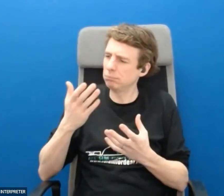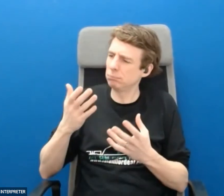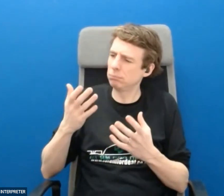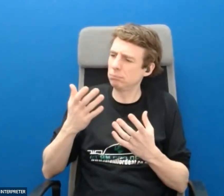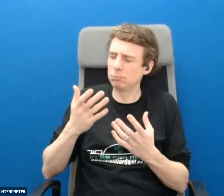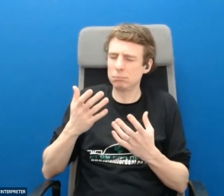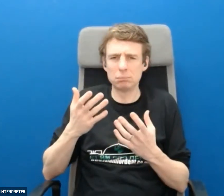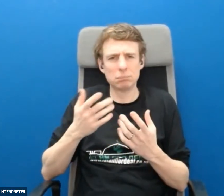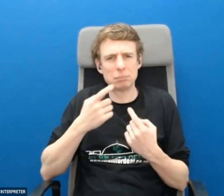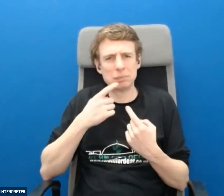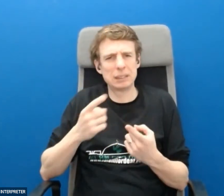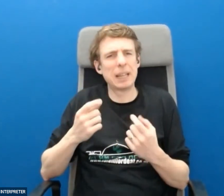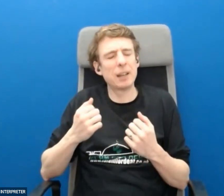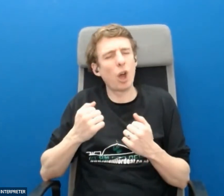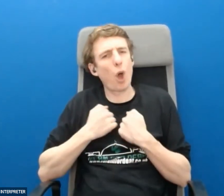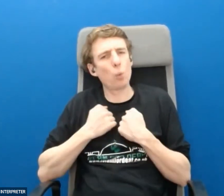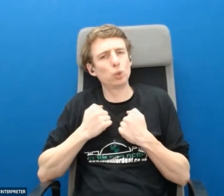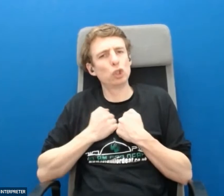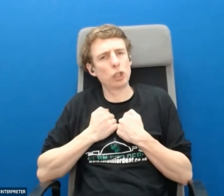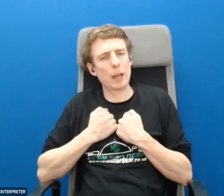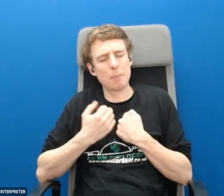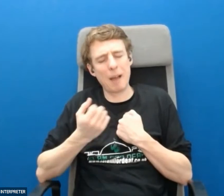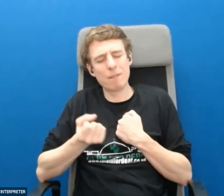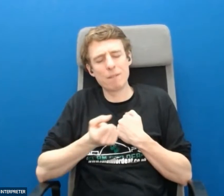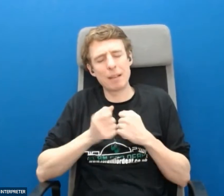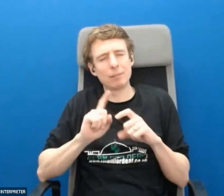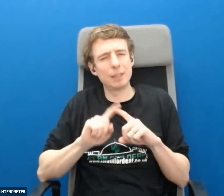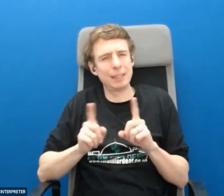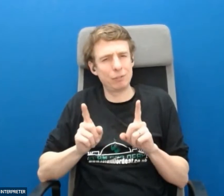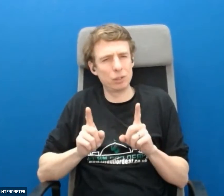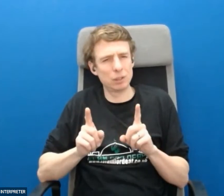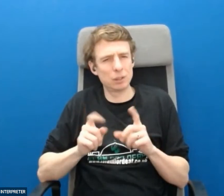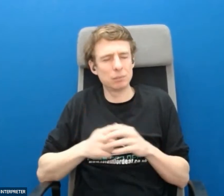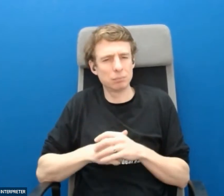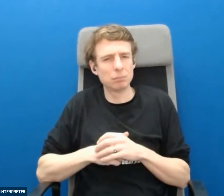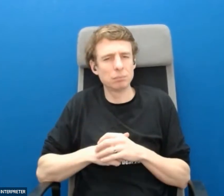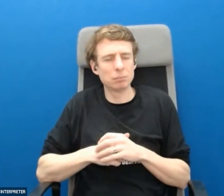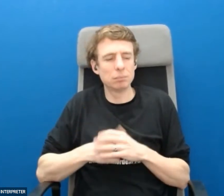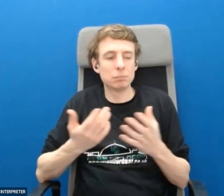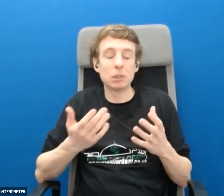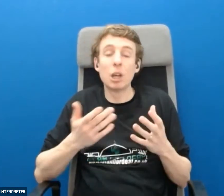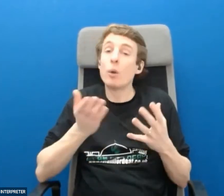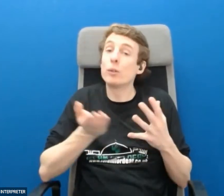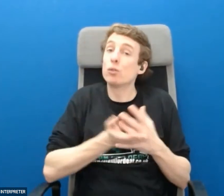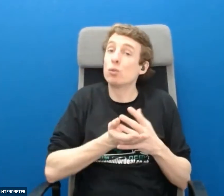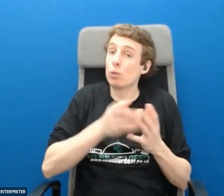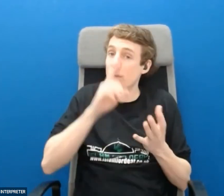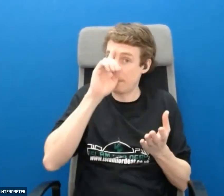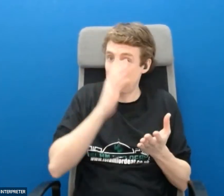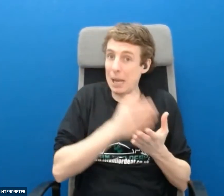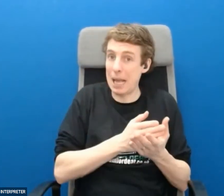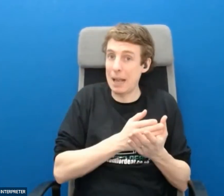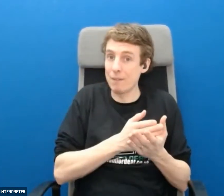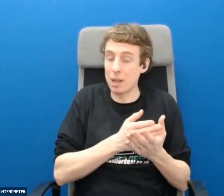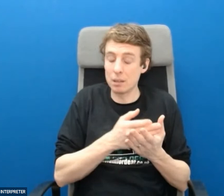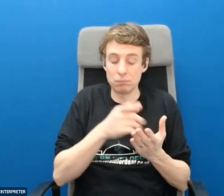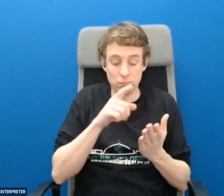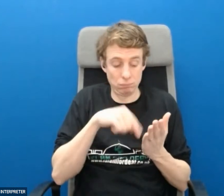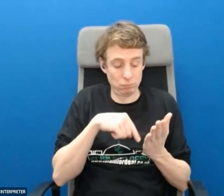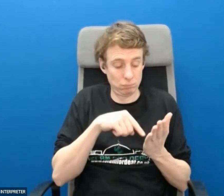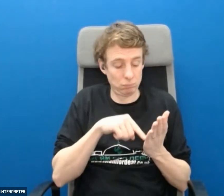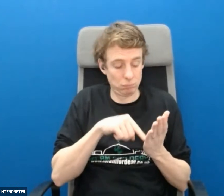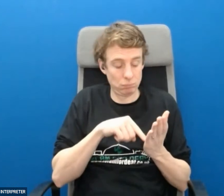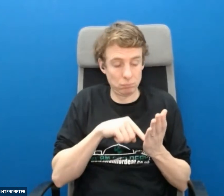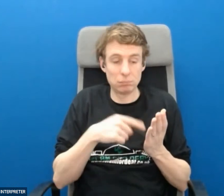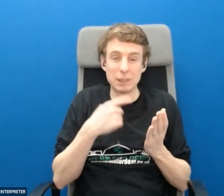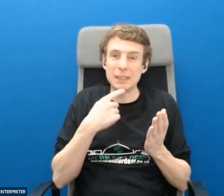Allah the Most High says, except in the chapter of the believers, except your